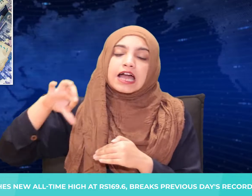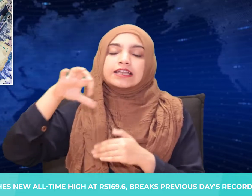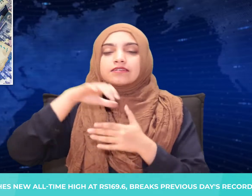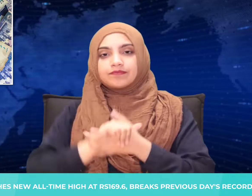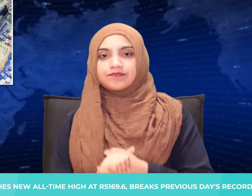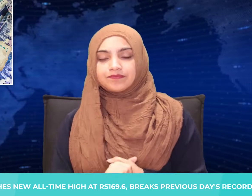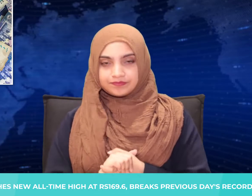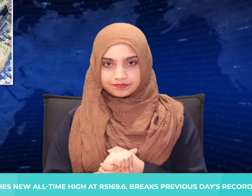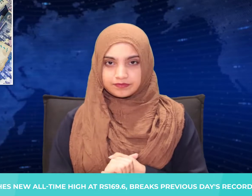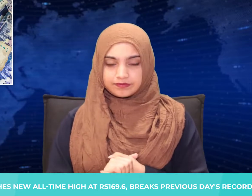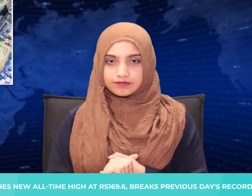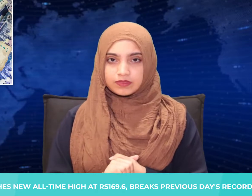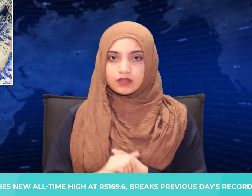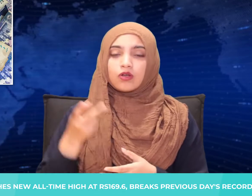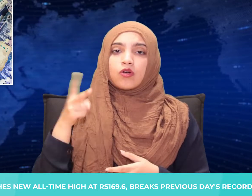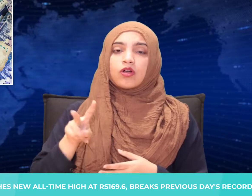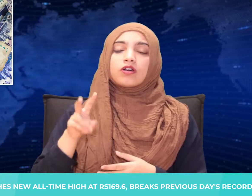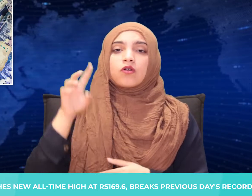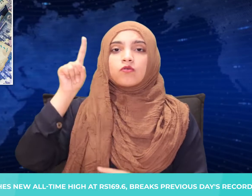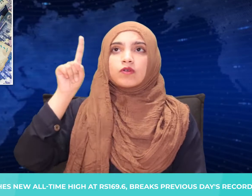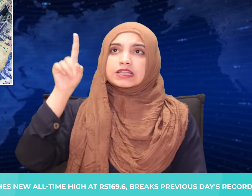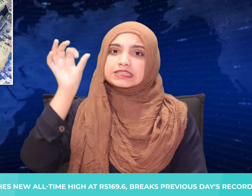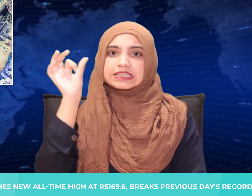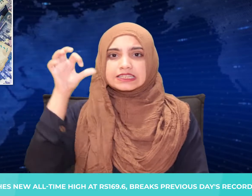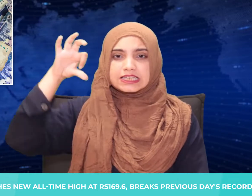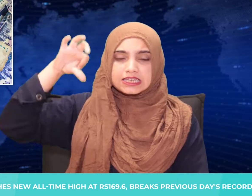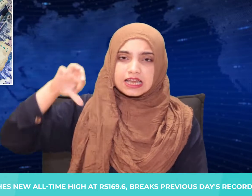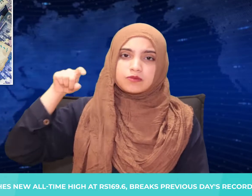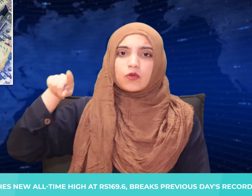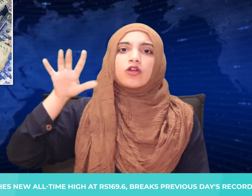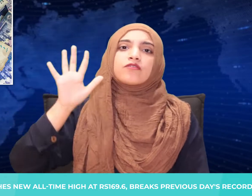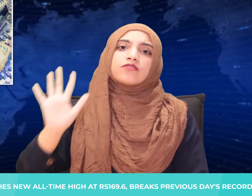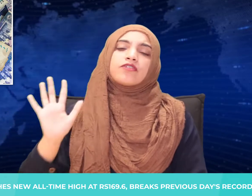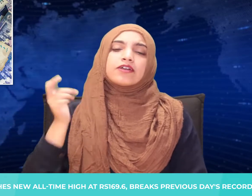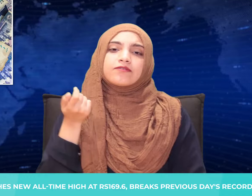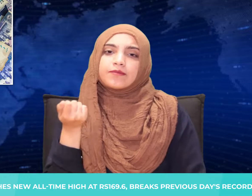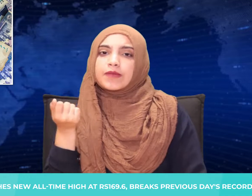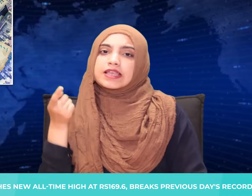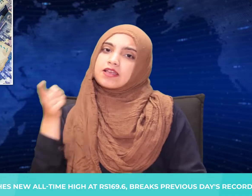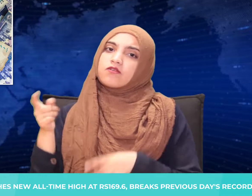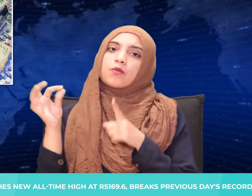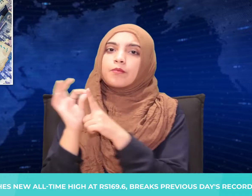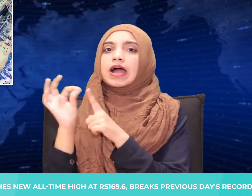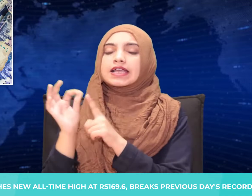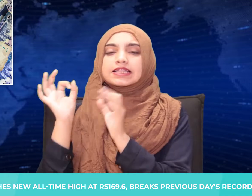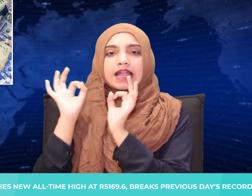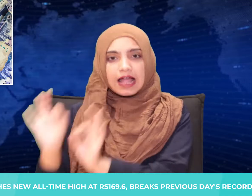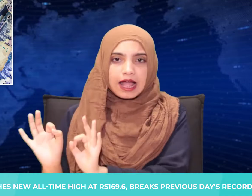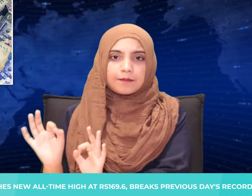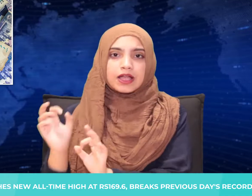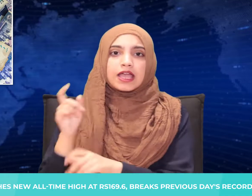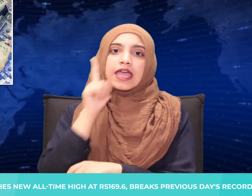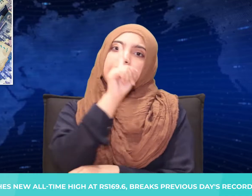at 169.5 rupees. Due to the recent sustained rise in the dollar's